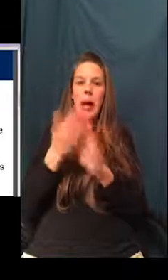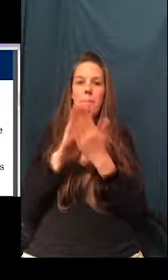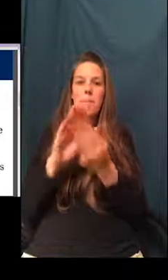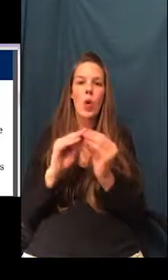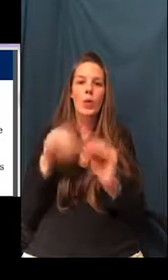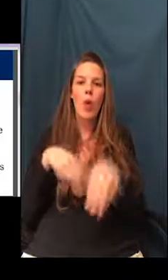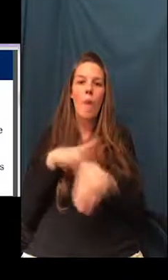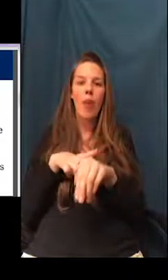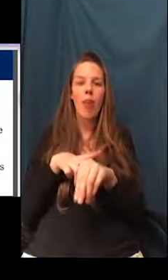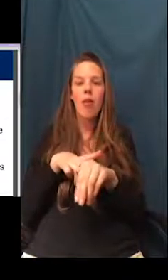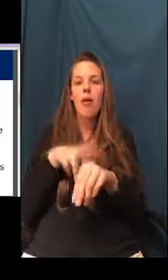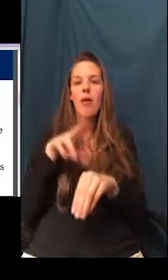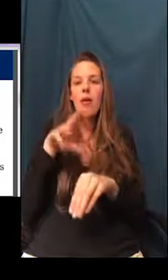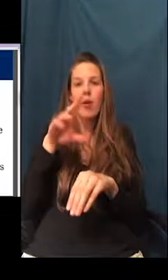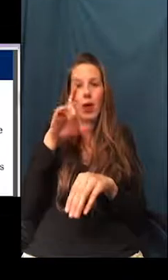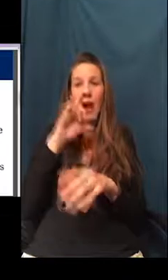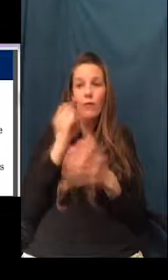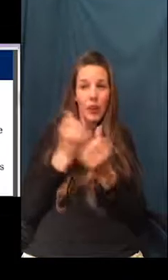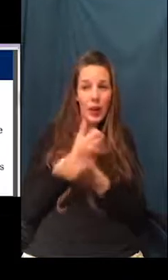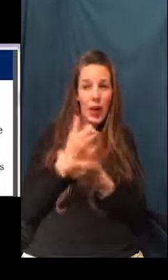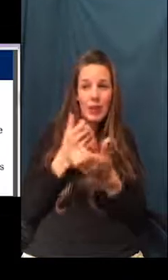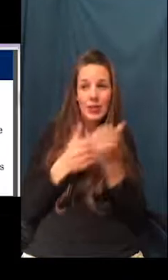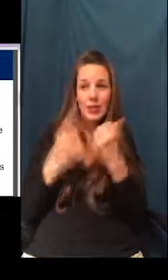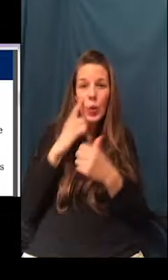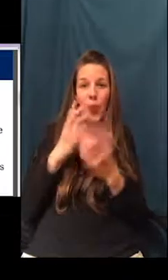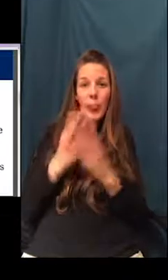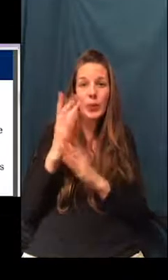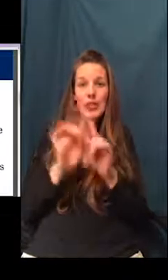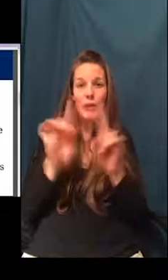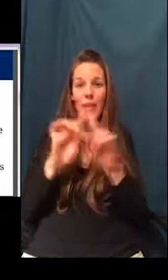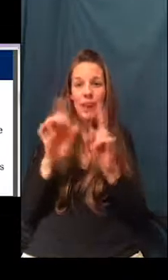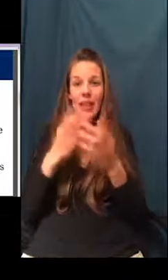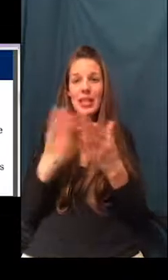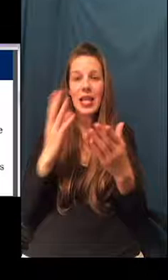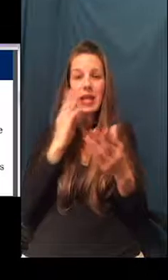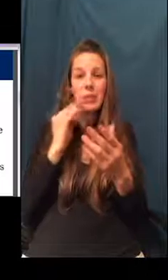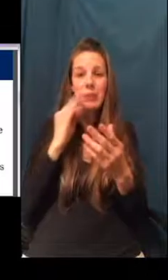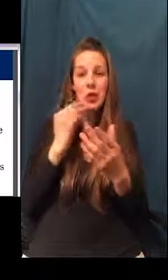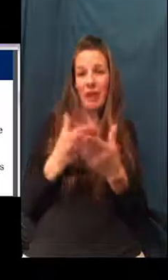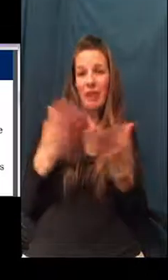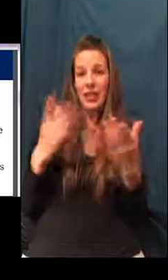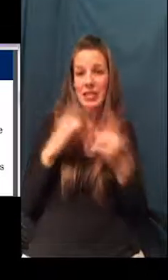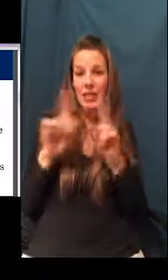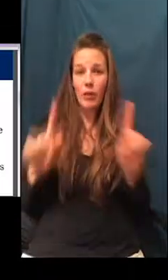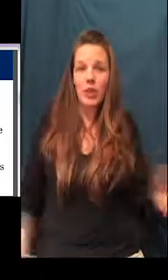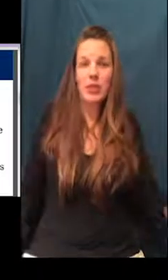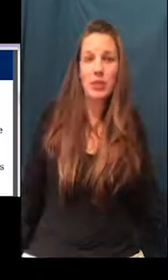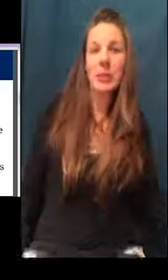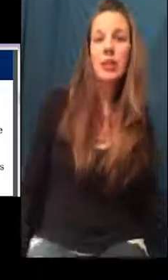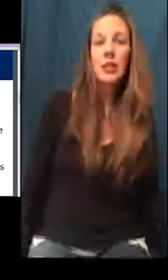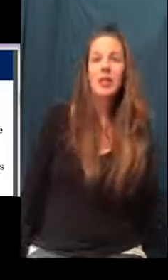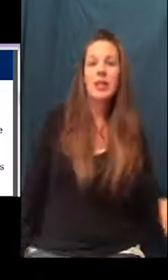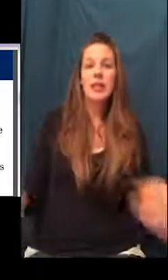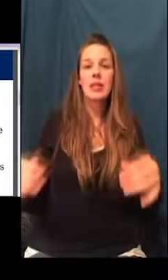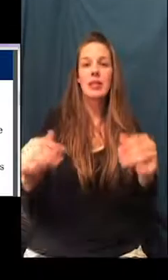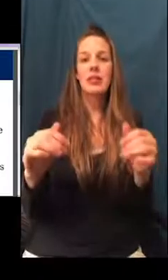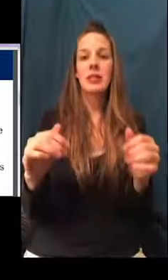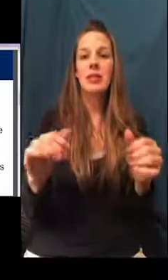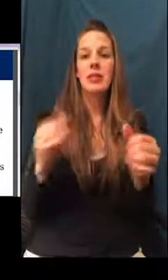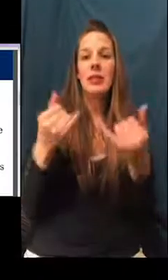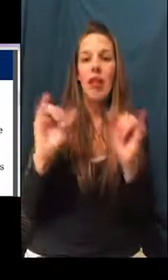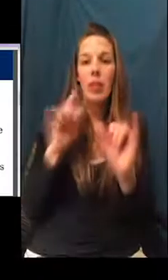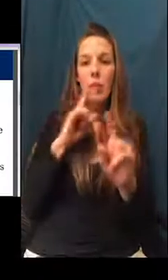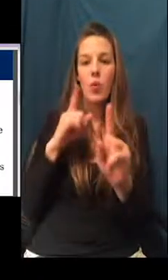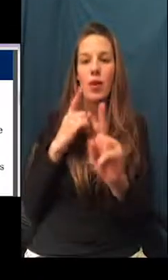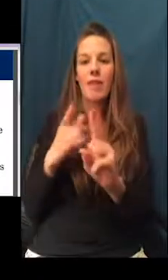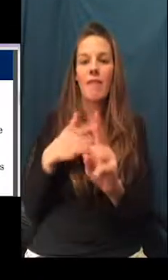what everybody's going through different things and experiencing things differently. But it still comes down to, the